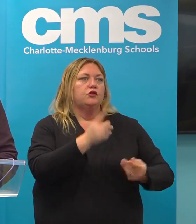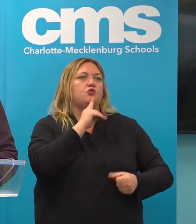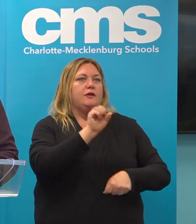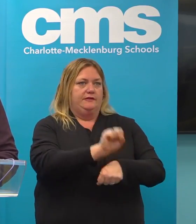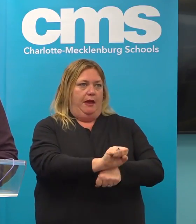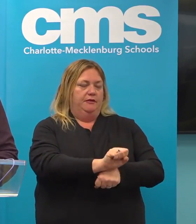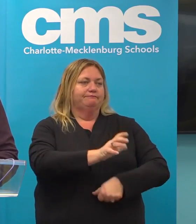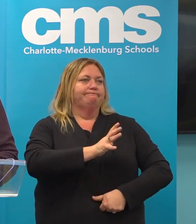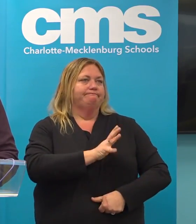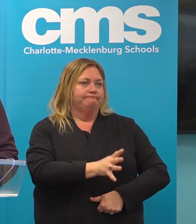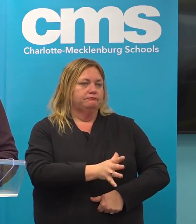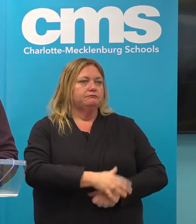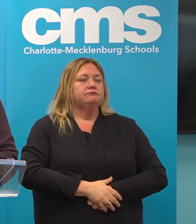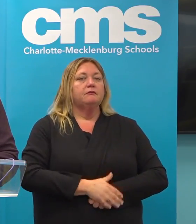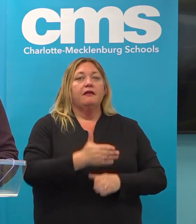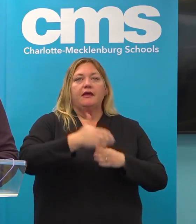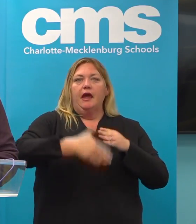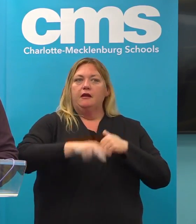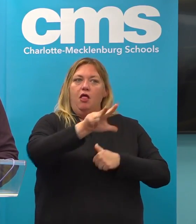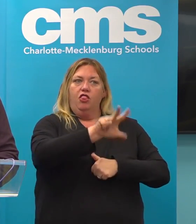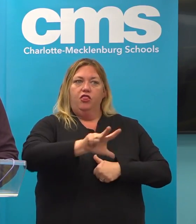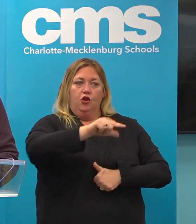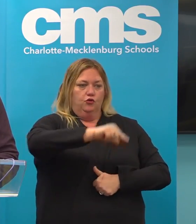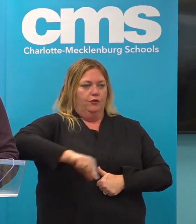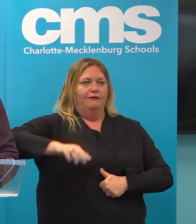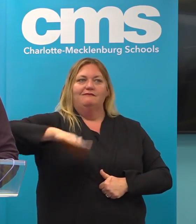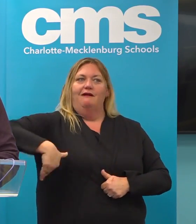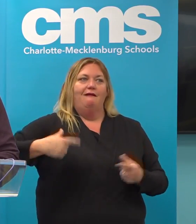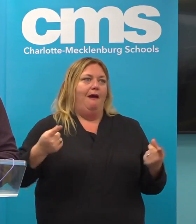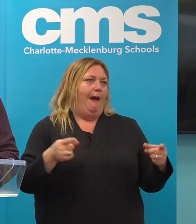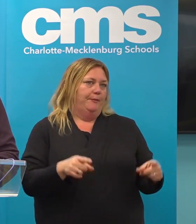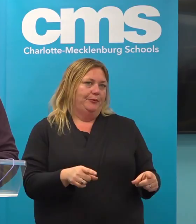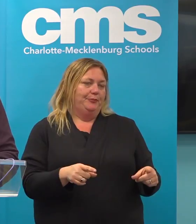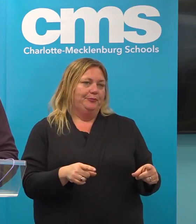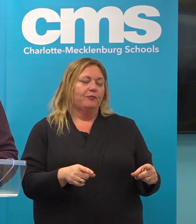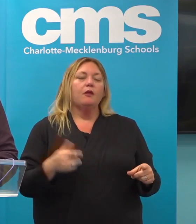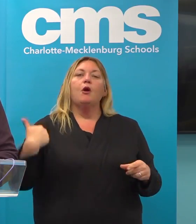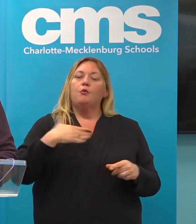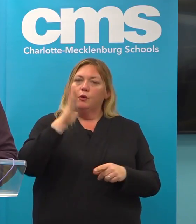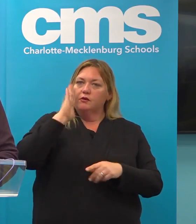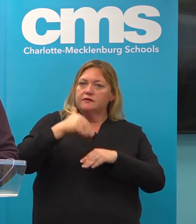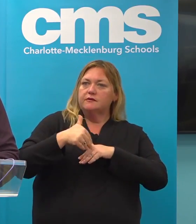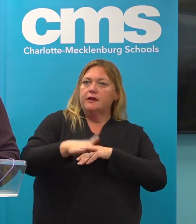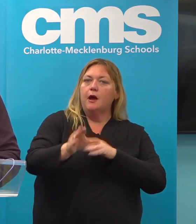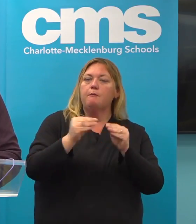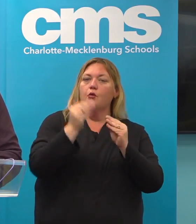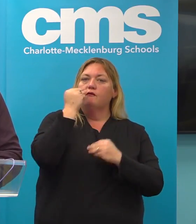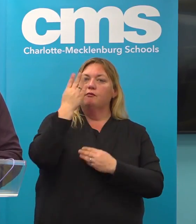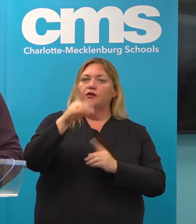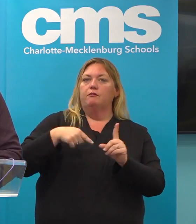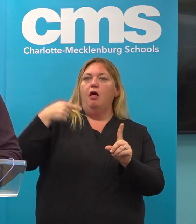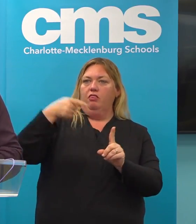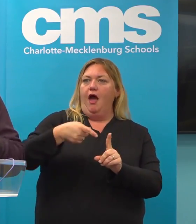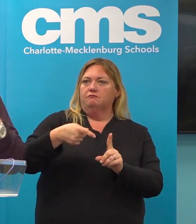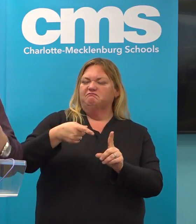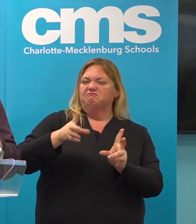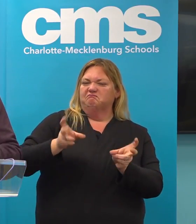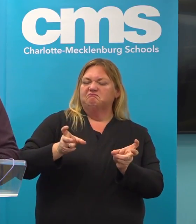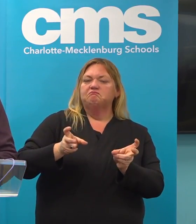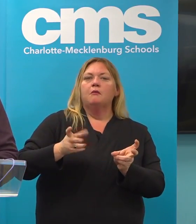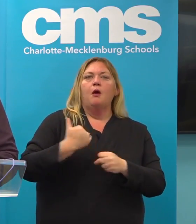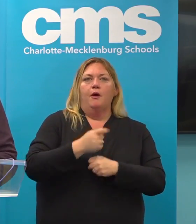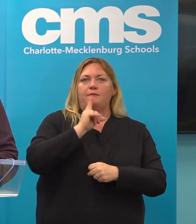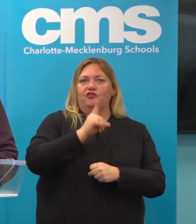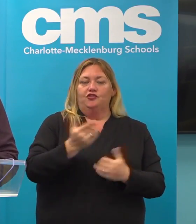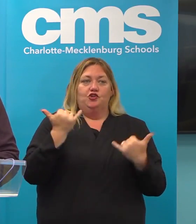assignments. The end of the third quarter has not taken place. We will send out more information regarding that, but I want to make sure that